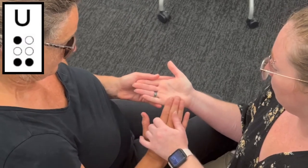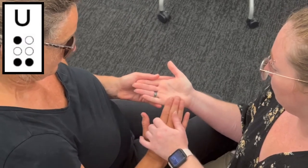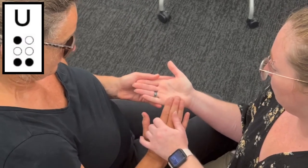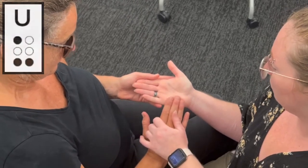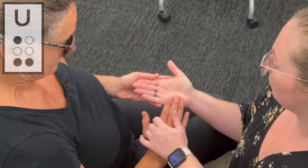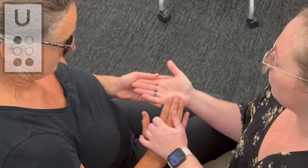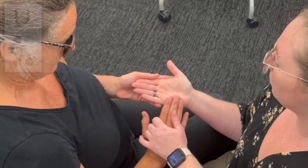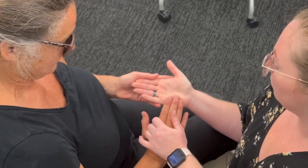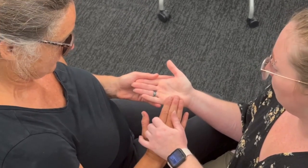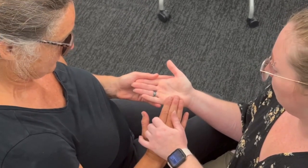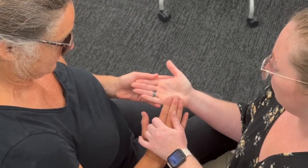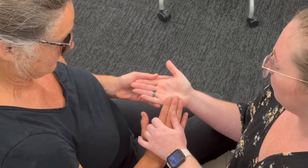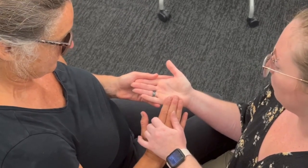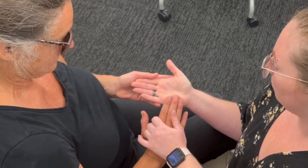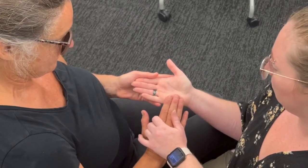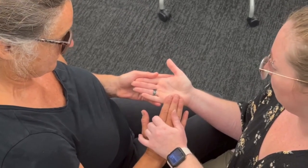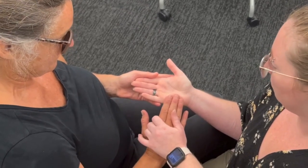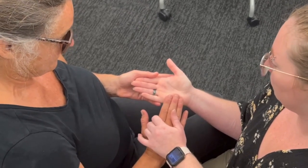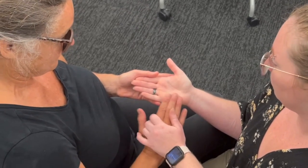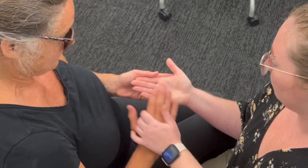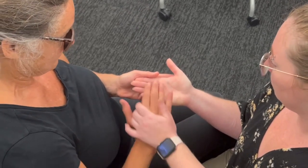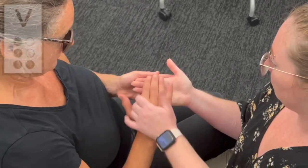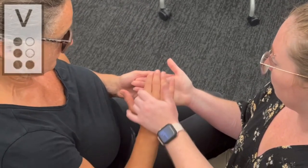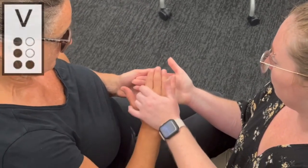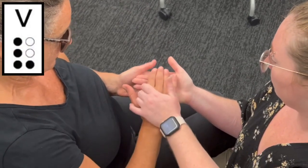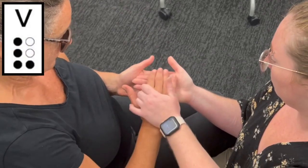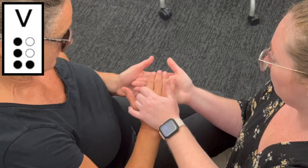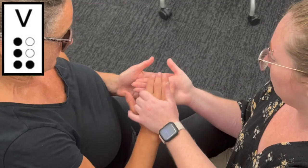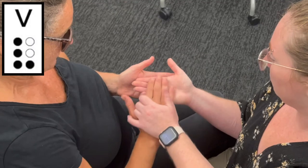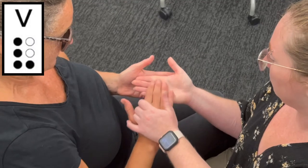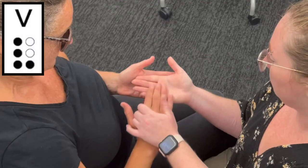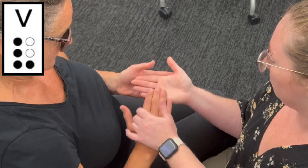V. Dots 1, 2, 3, and 6.